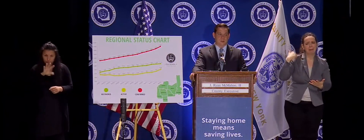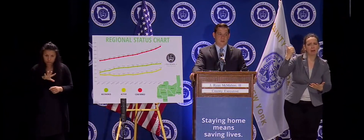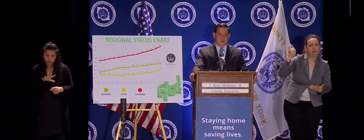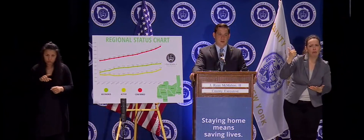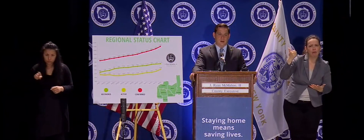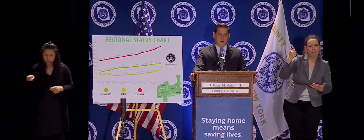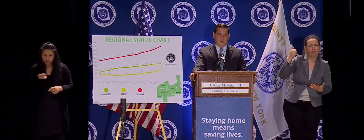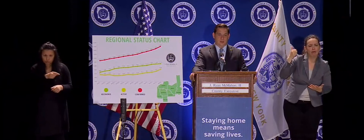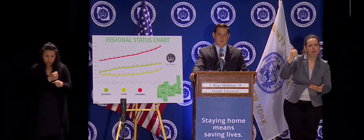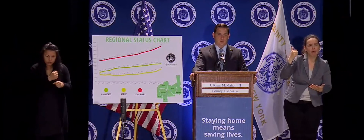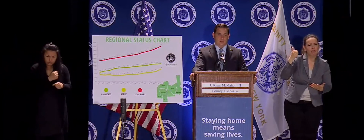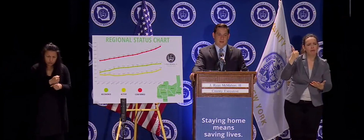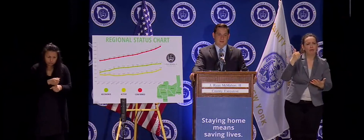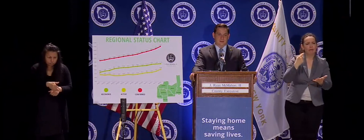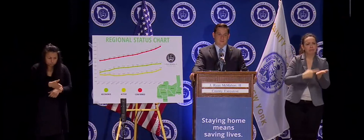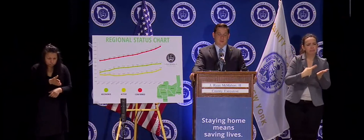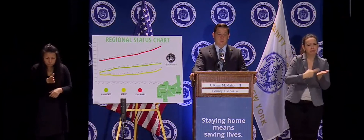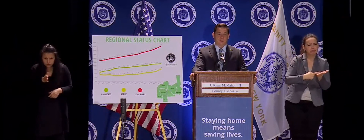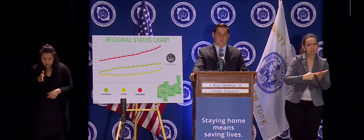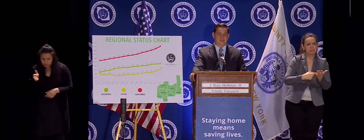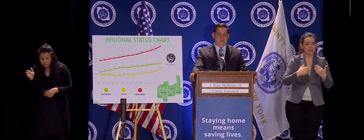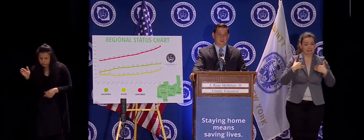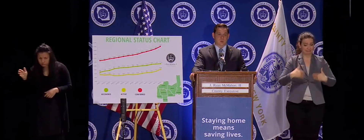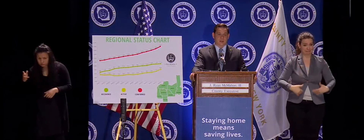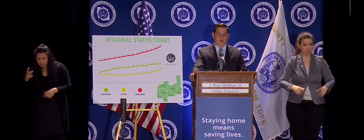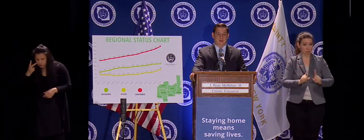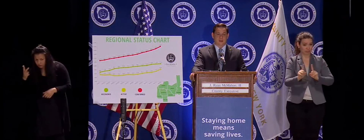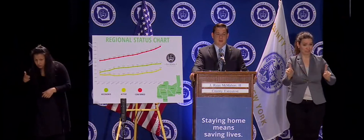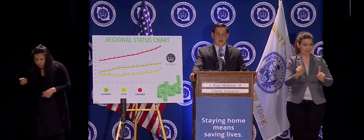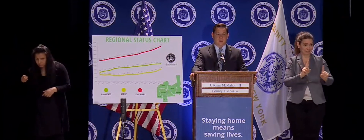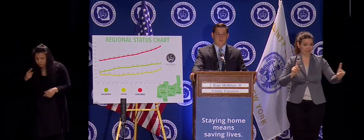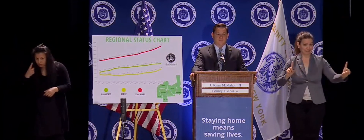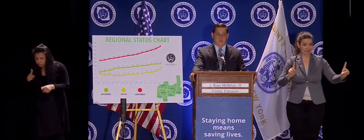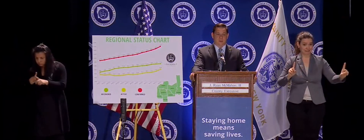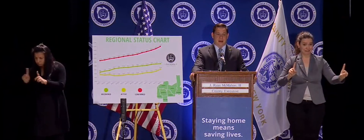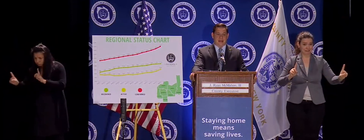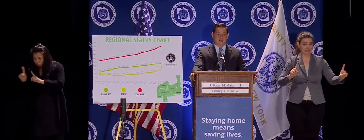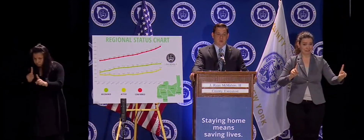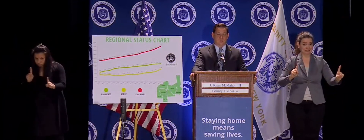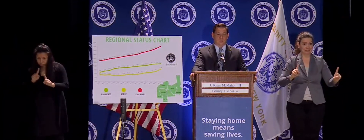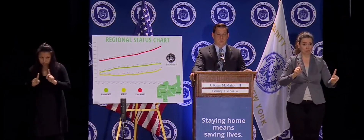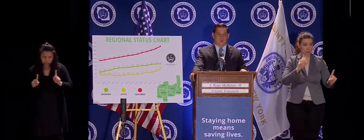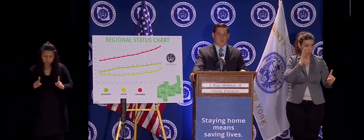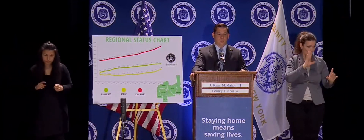busy going into the weekend. I'm sure they were very busy this weekend. But